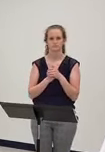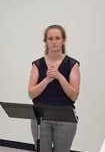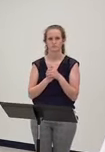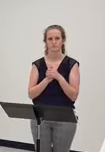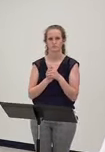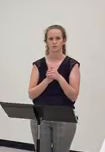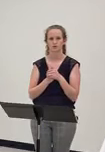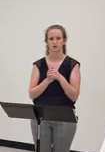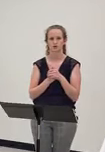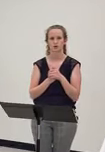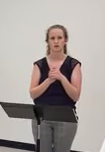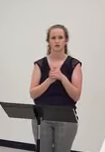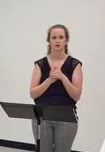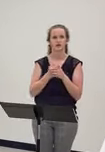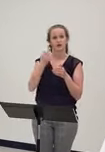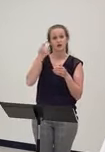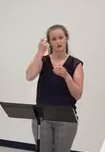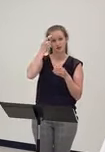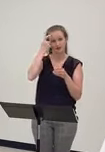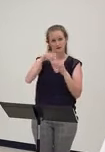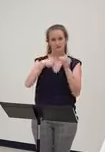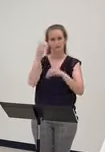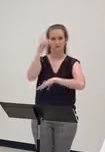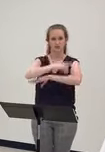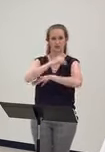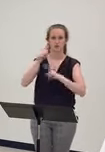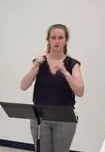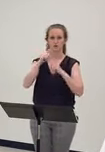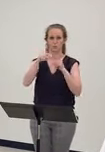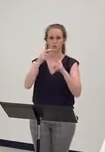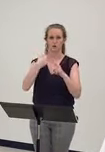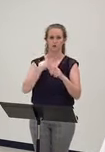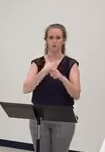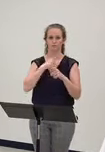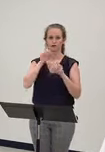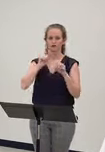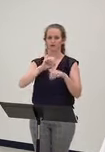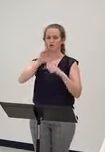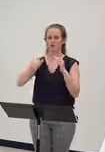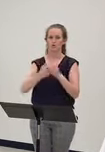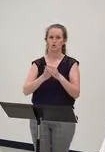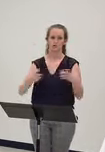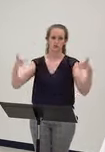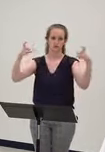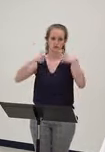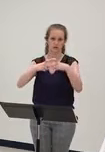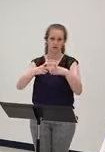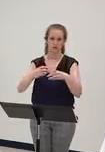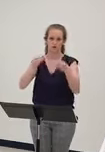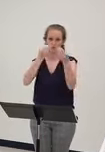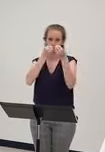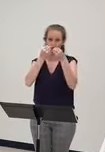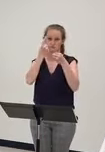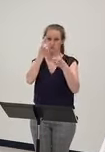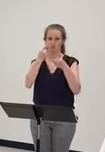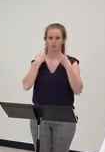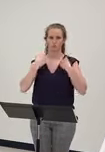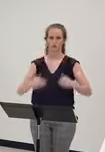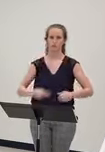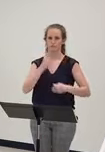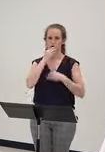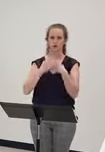In anticipation of that day when we can all gather together as a parish family and receive the one body and blood of